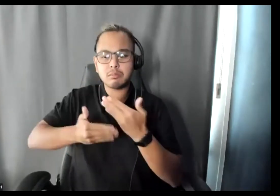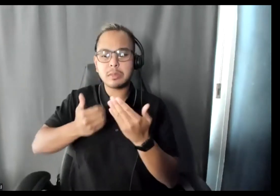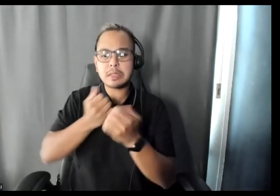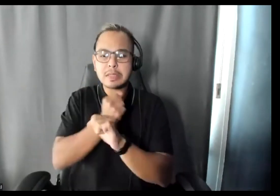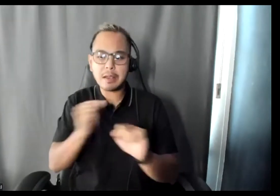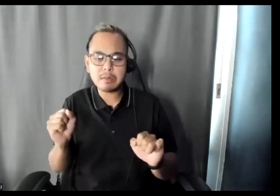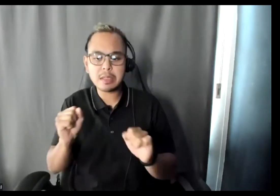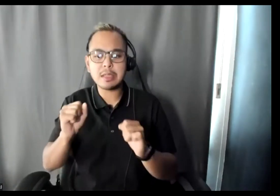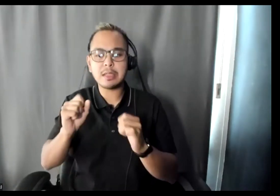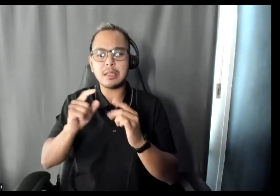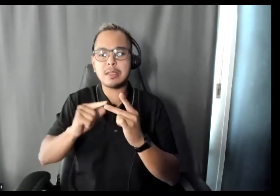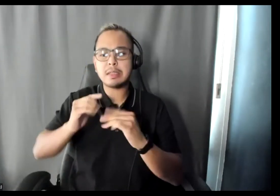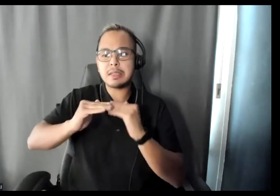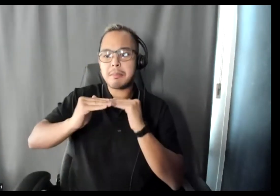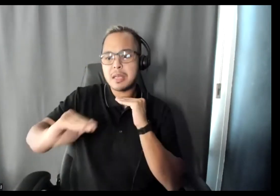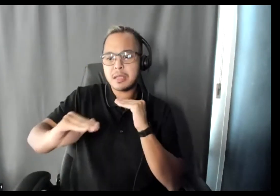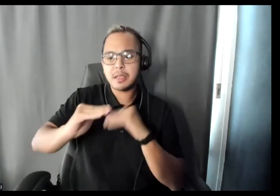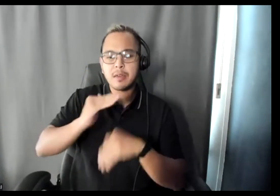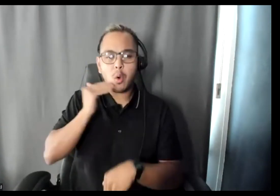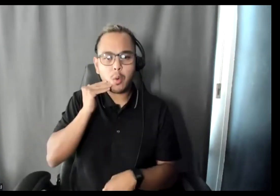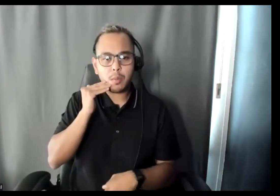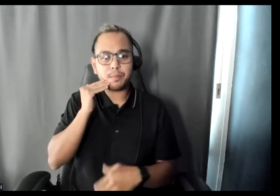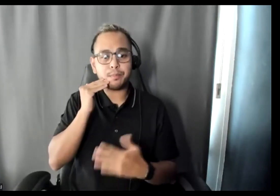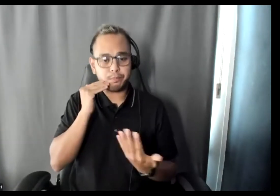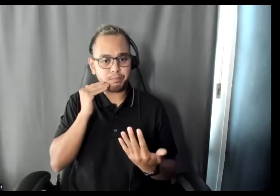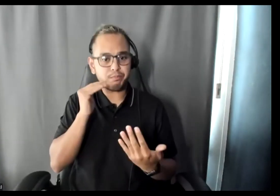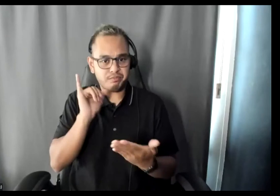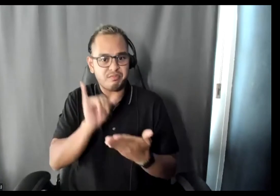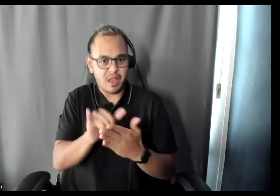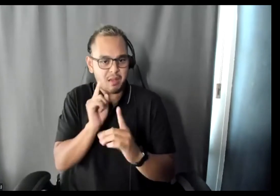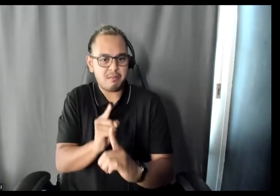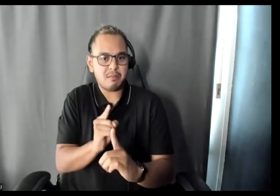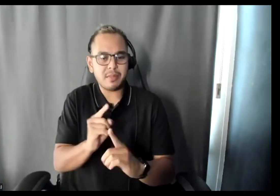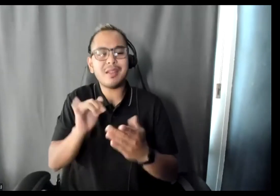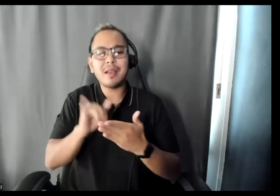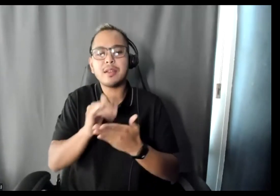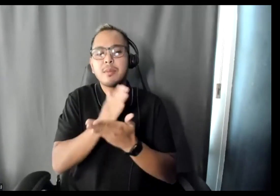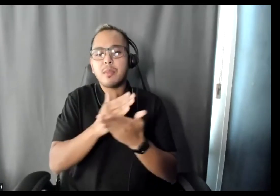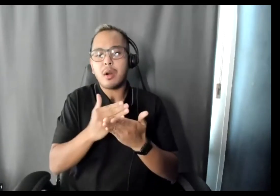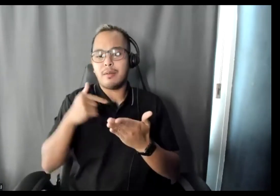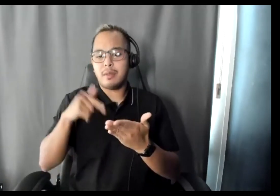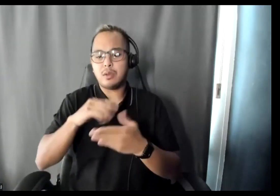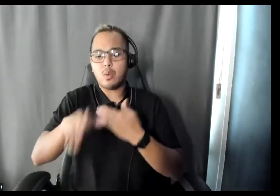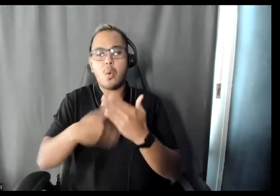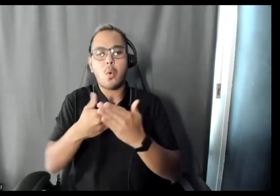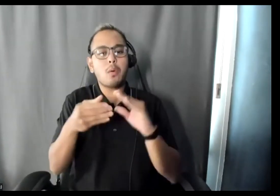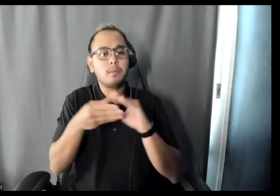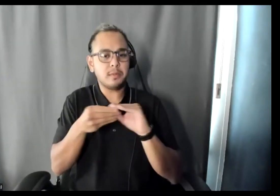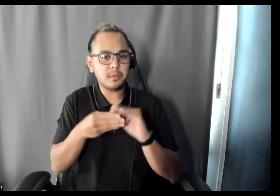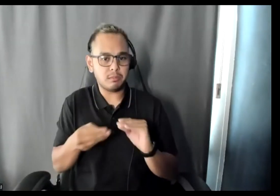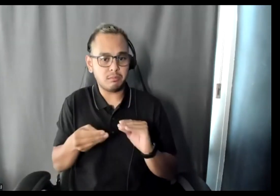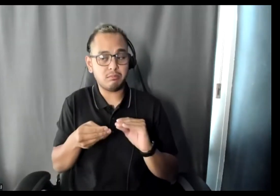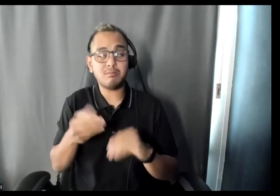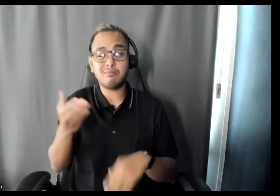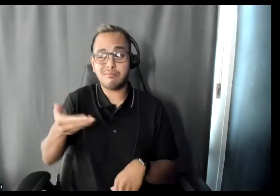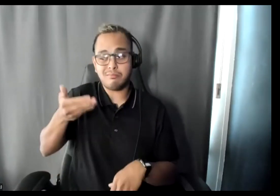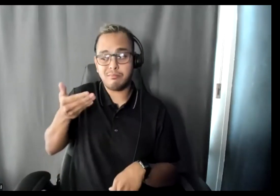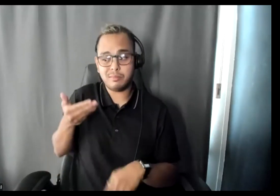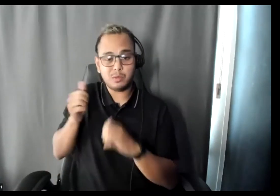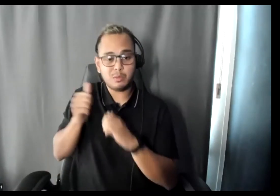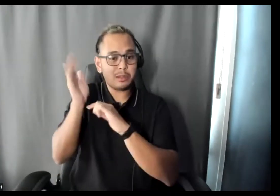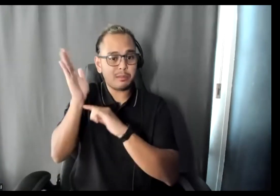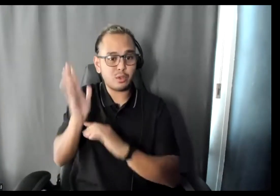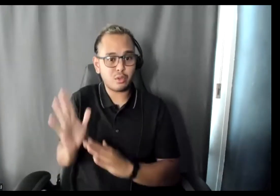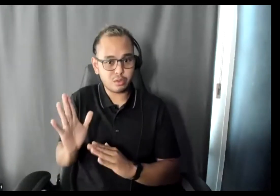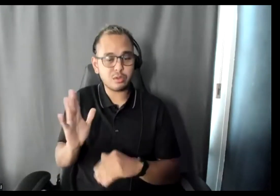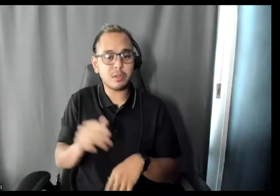to experience stability of a home. And that's a part of what this whole segment on narrative has been about. If you listen to our speakers earlier today with Anand, and our